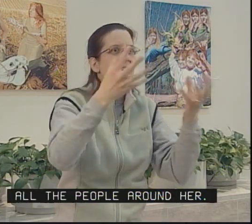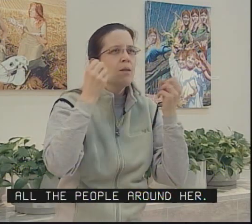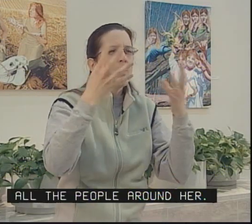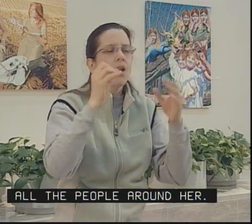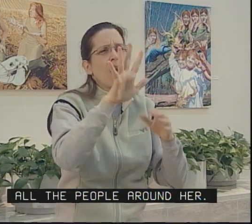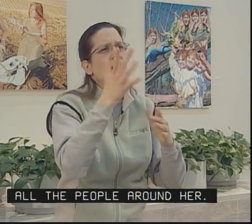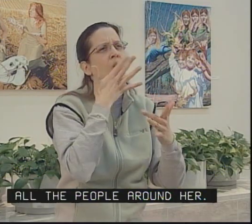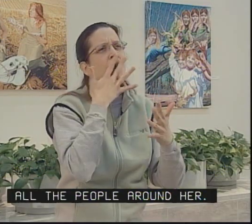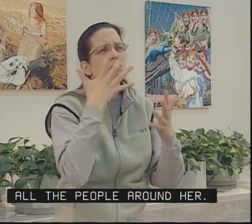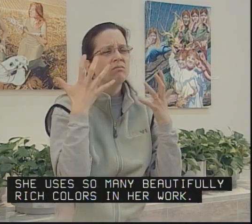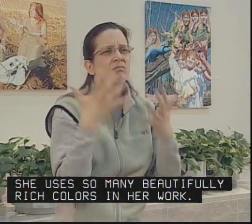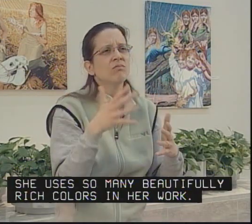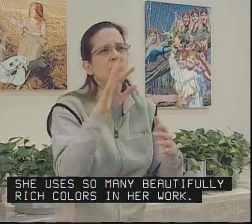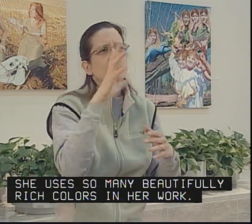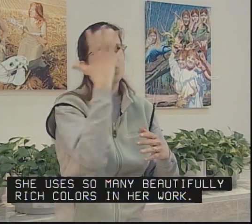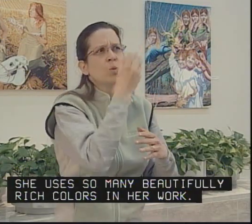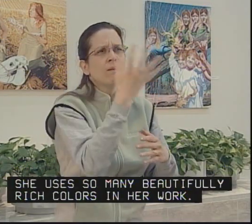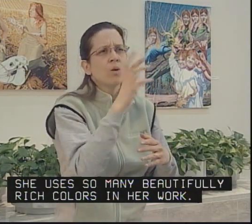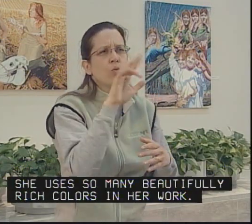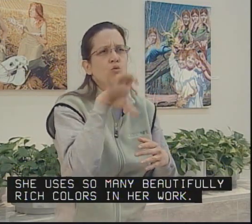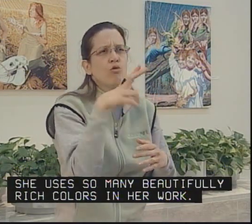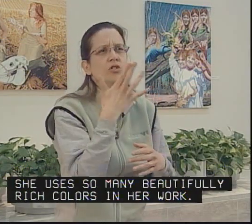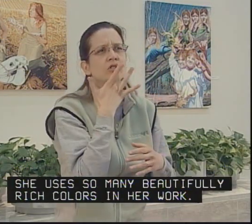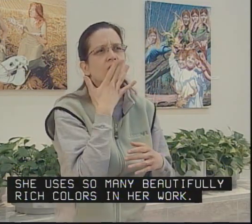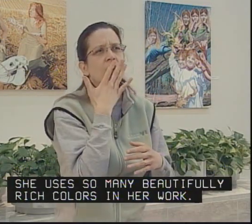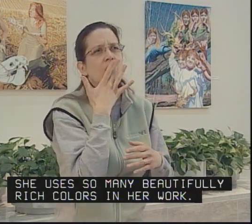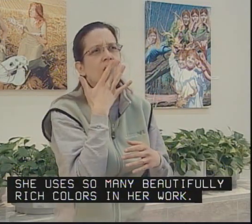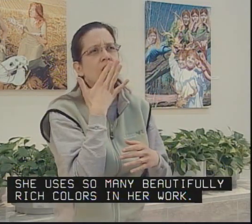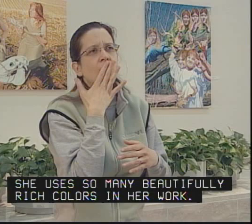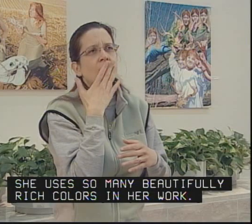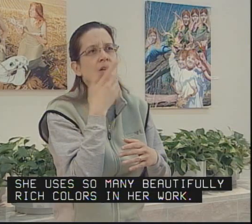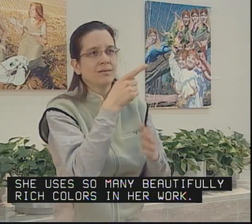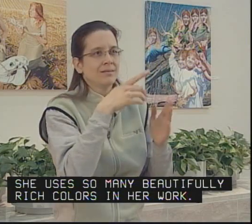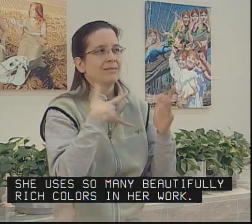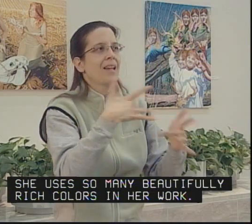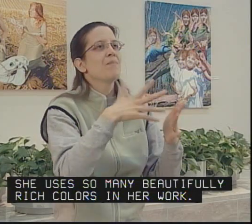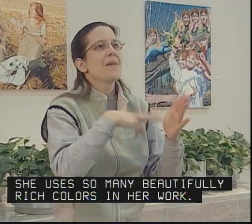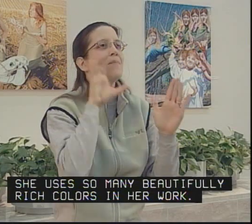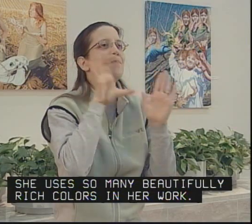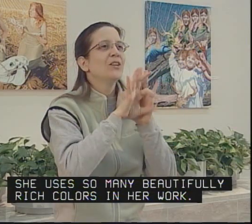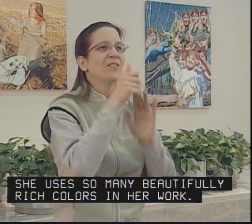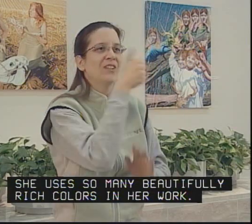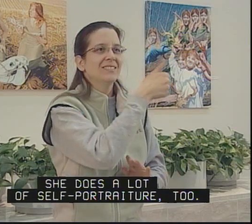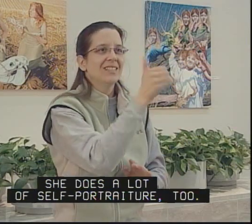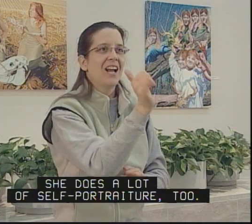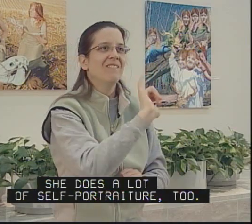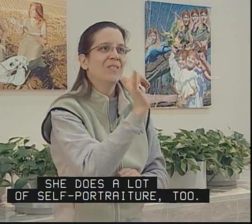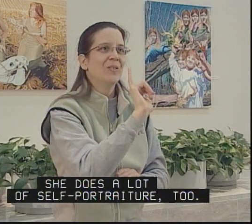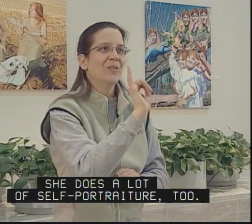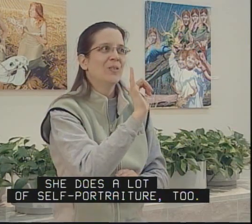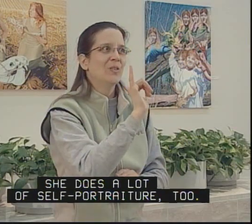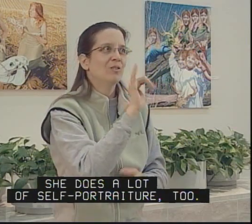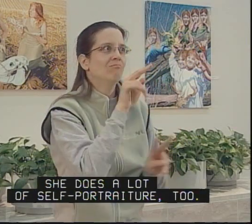her. She uses so many beautifully rich colors in her work. She does a lot of self-portraiture